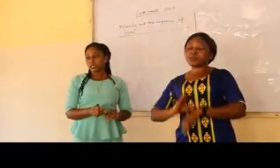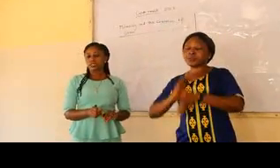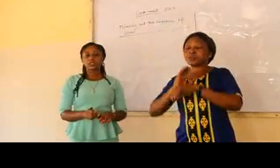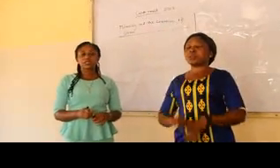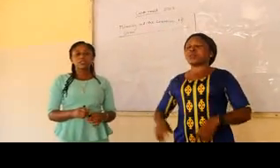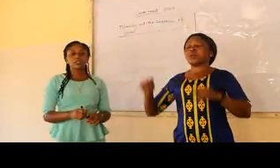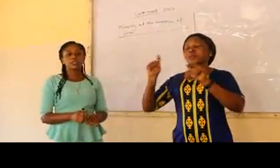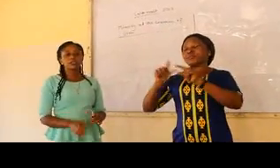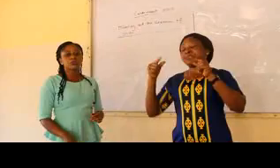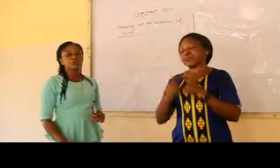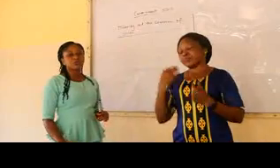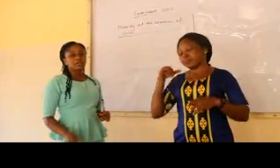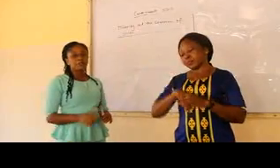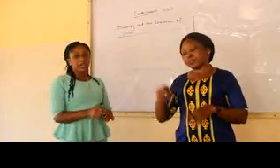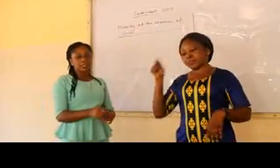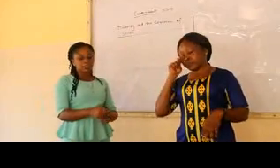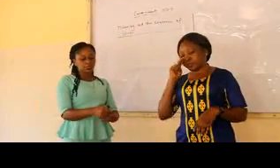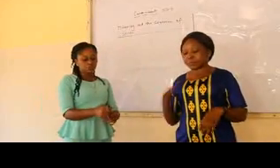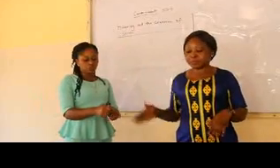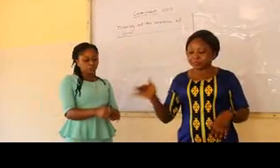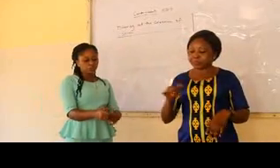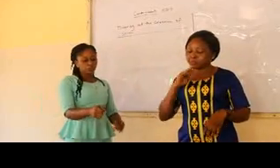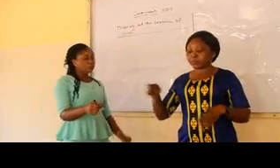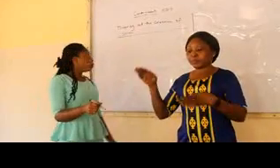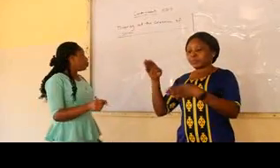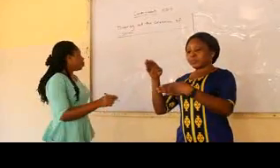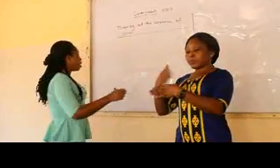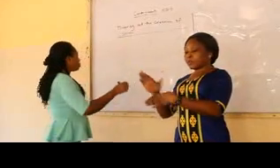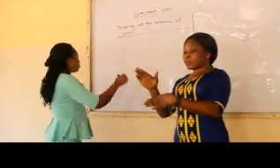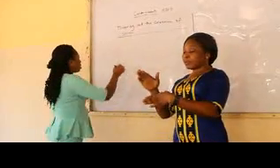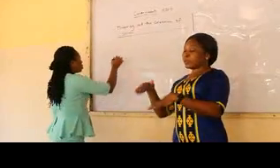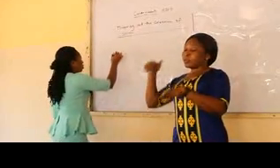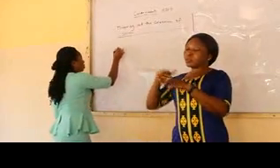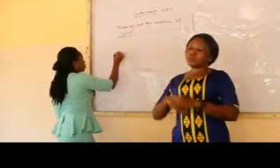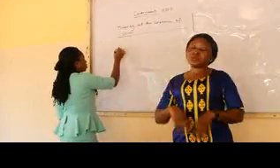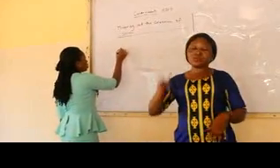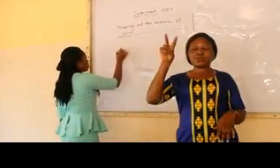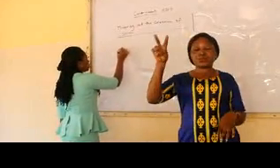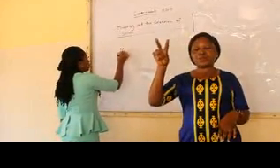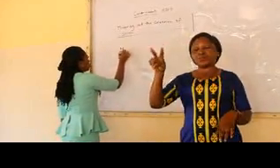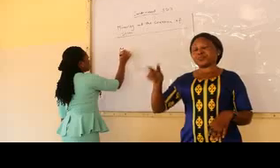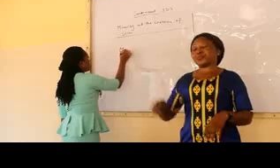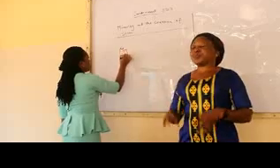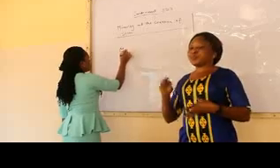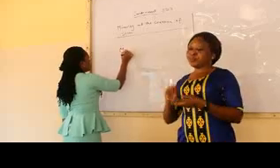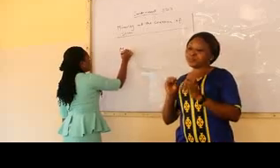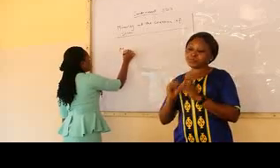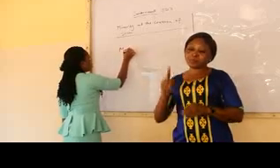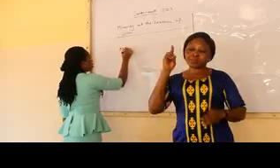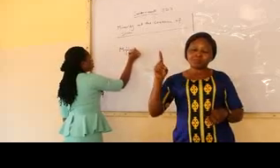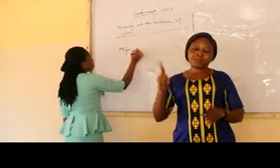last week that these groups are divided into two. We have the major